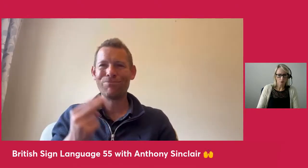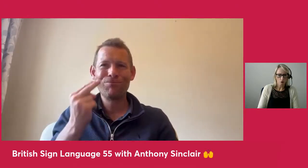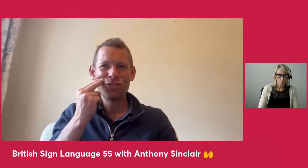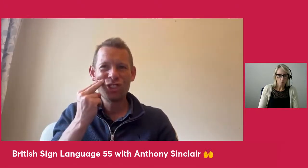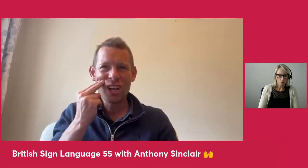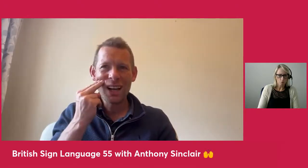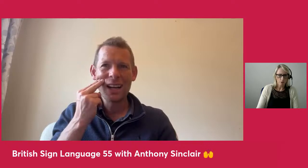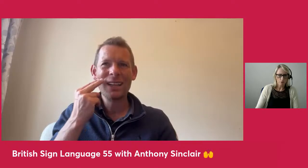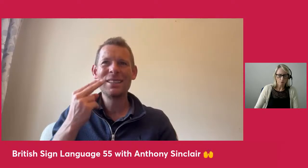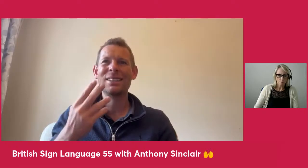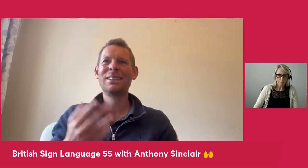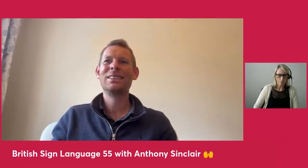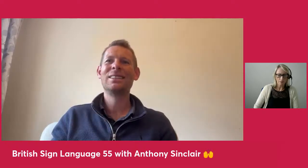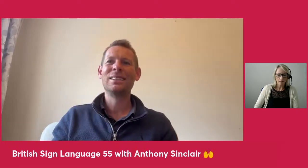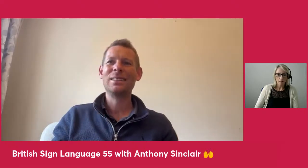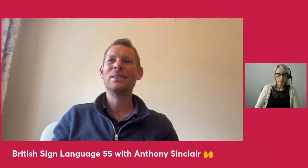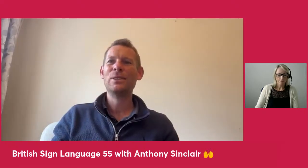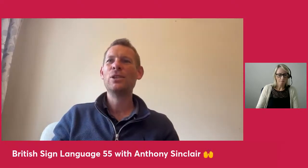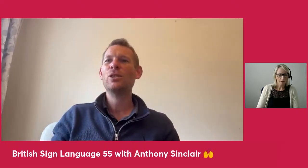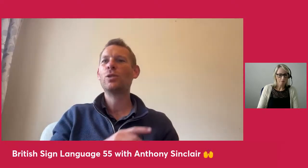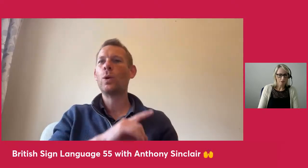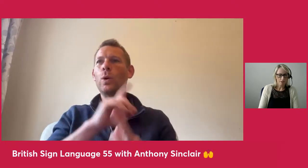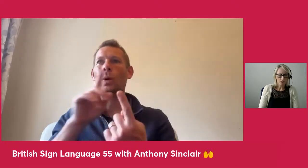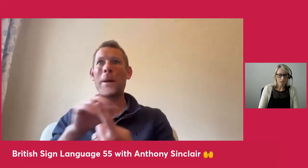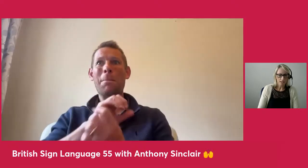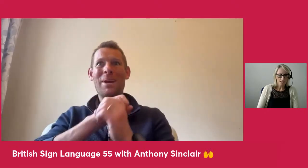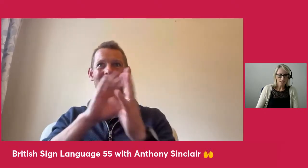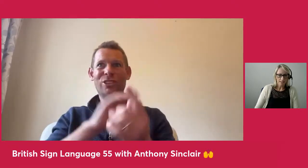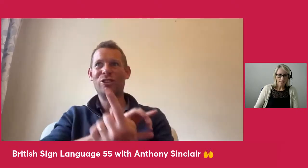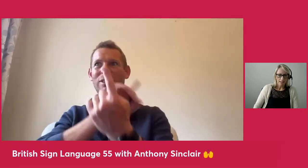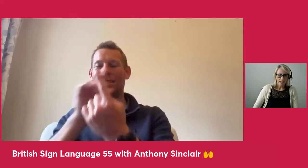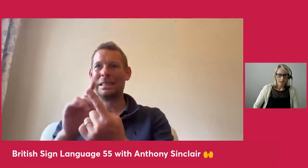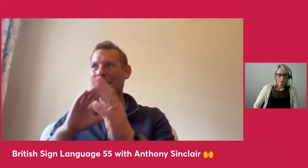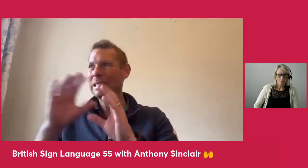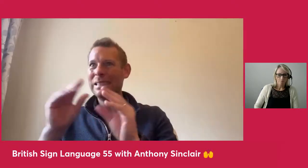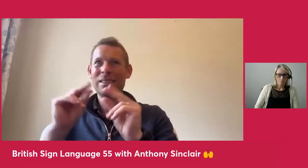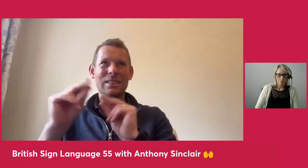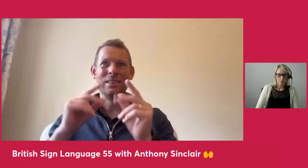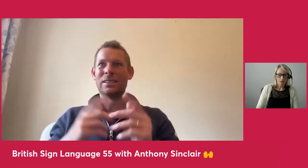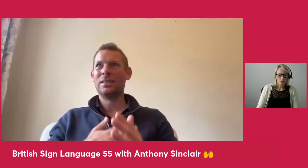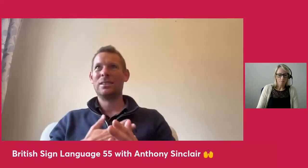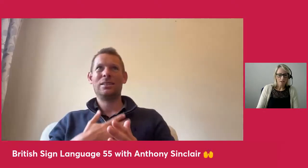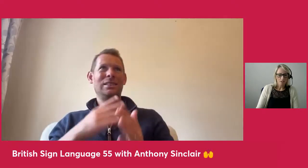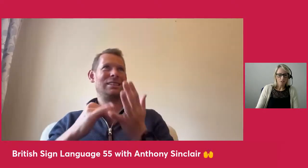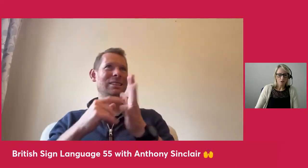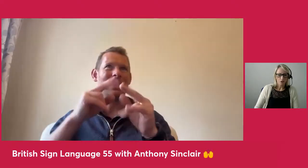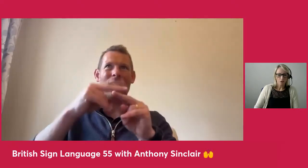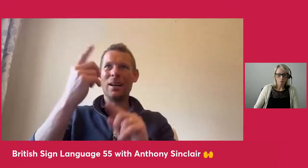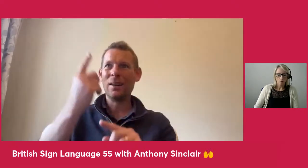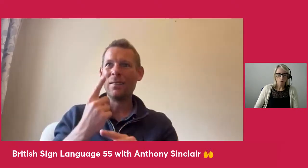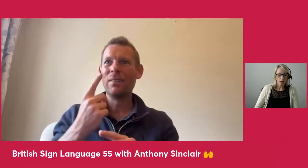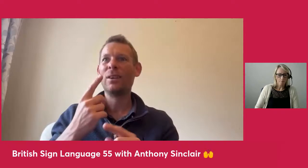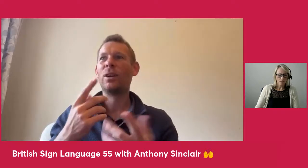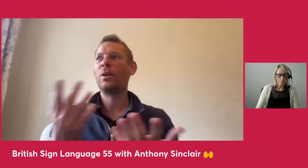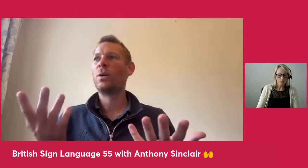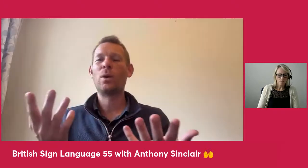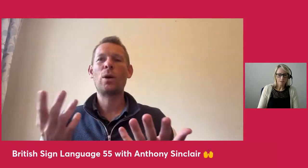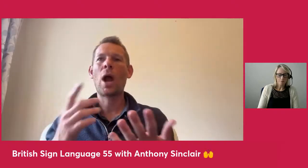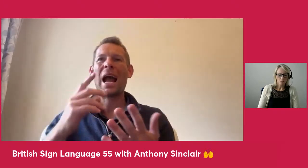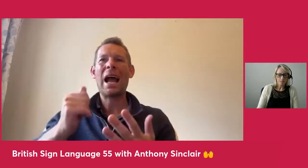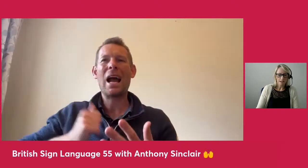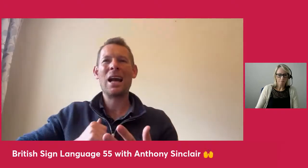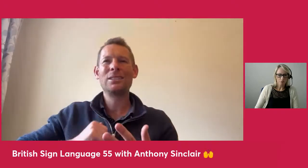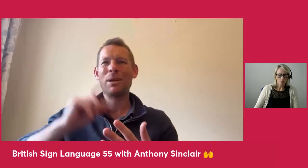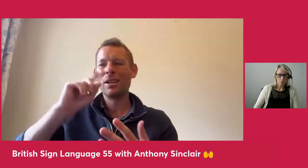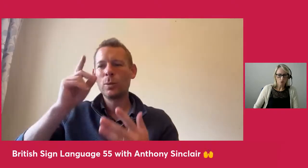mixing in the common room with other people. They may be very shy. Um, and you imagine how overwhelming it must be